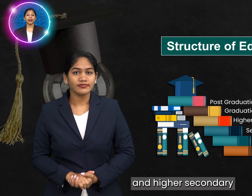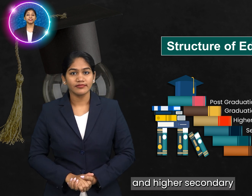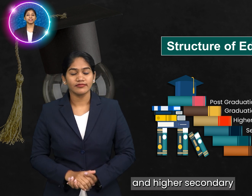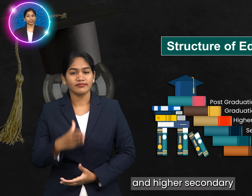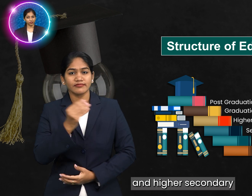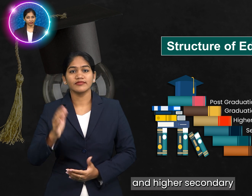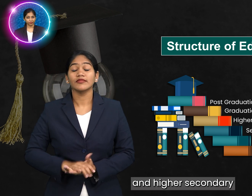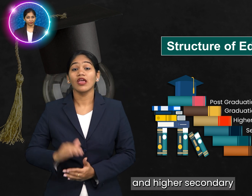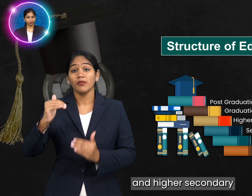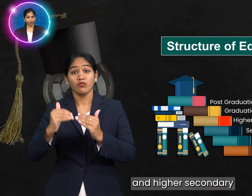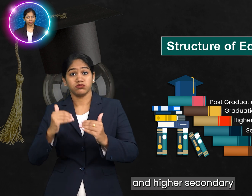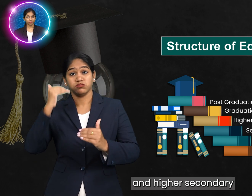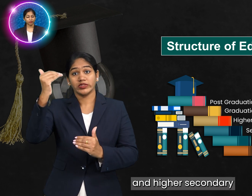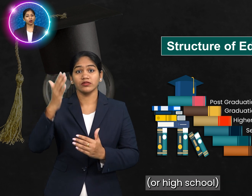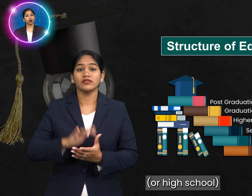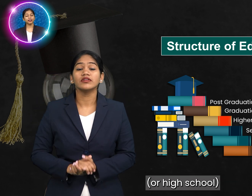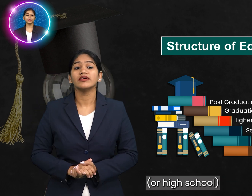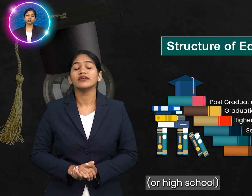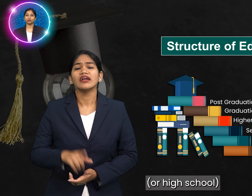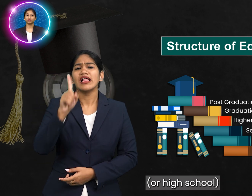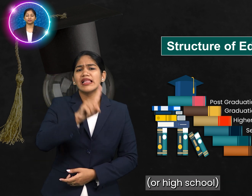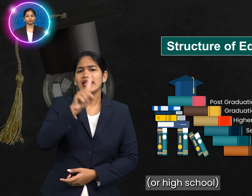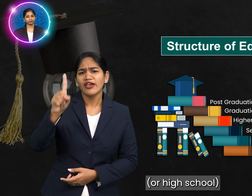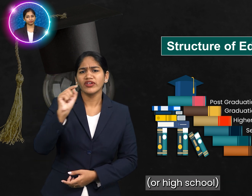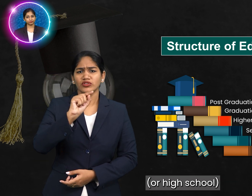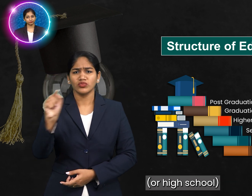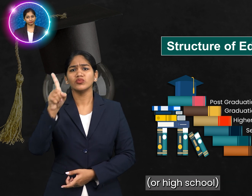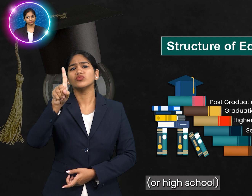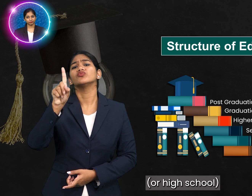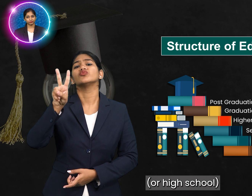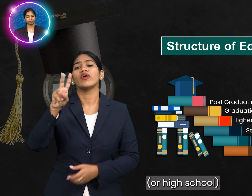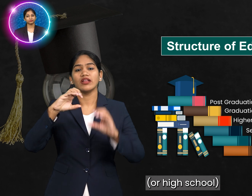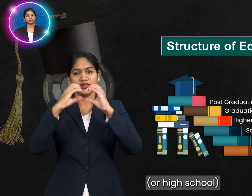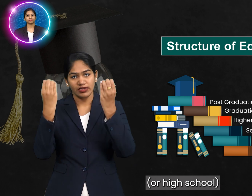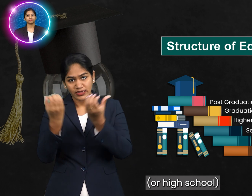and higher secondary or high school.